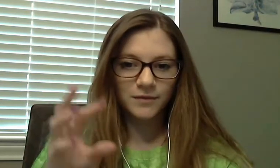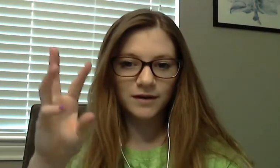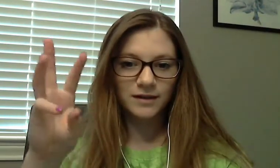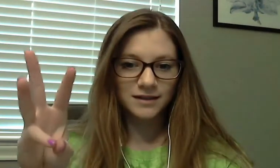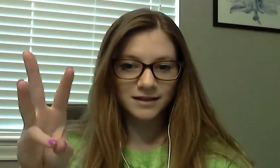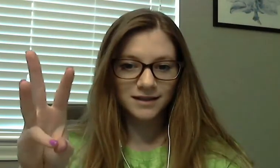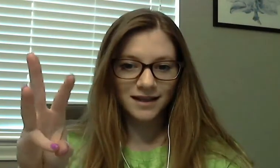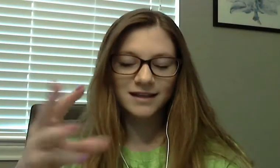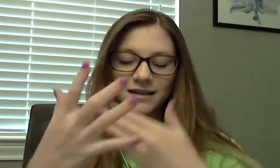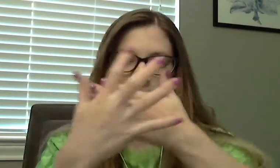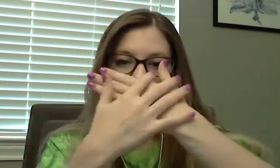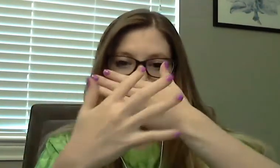Number 6, grapes.